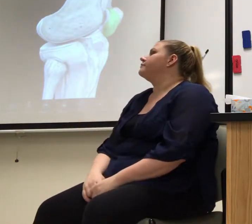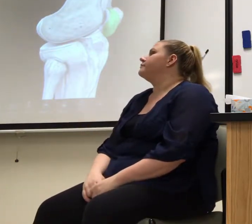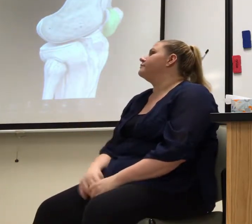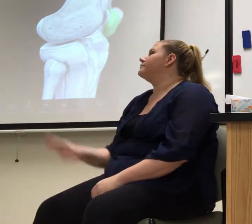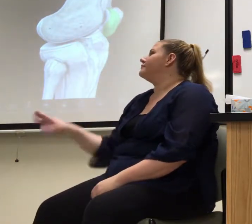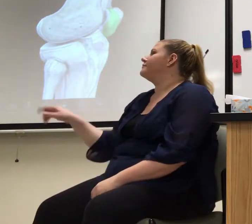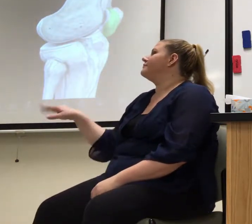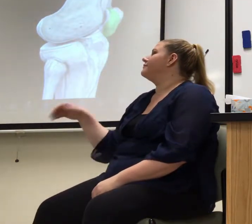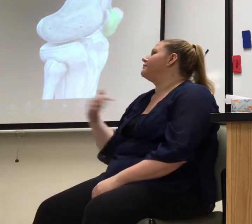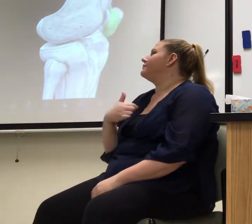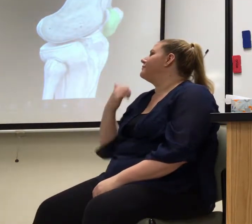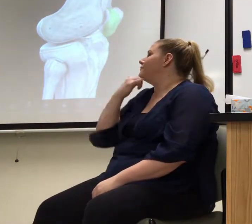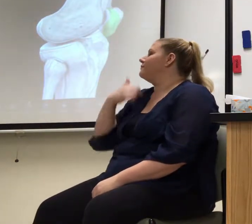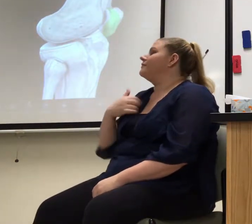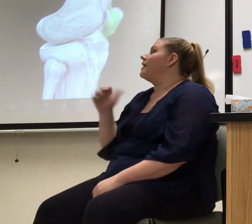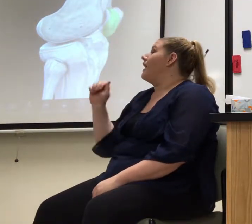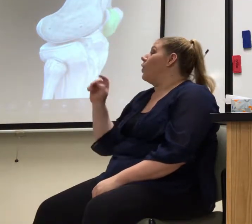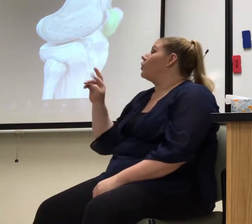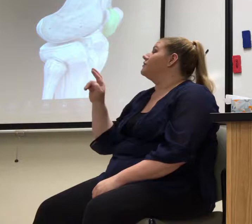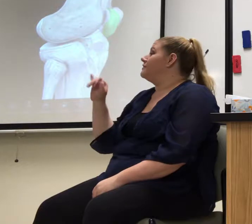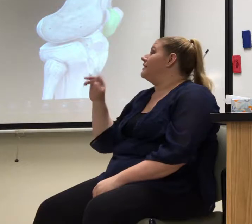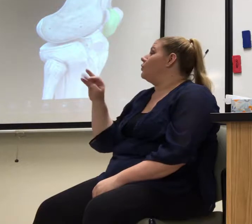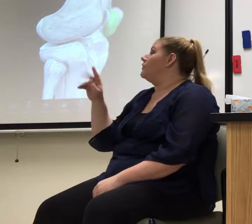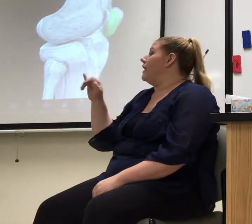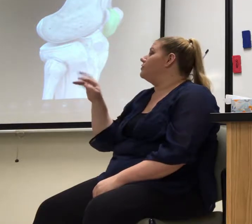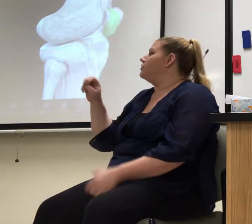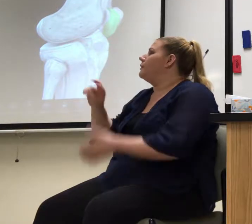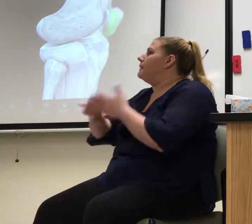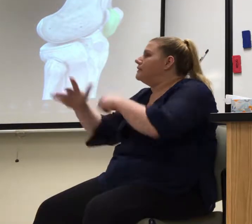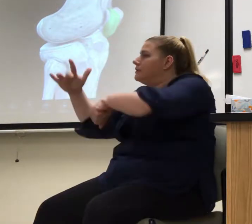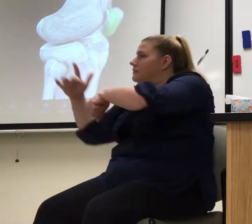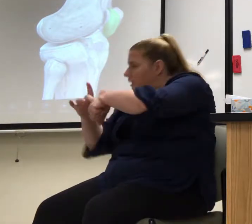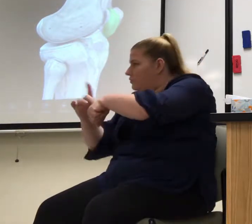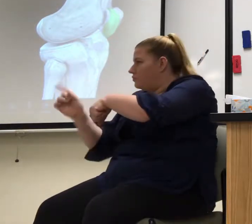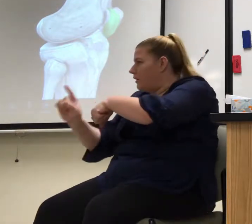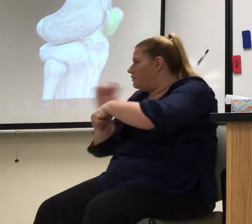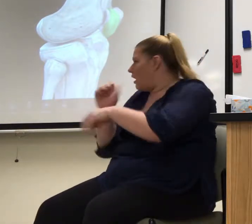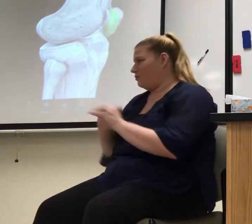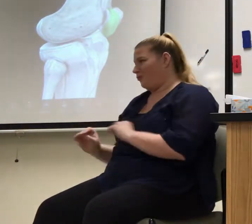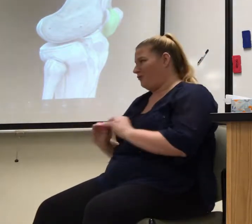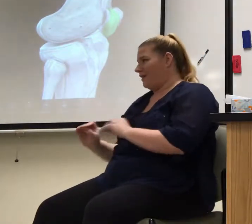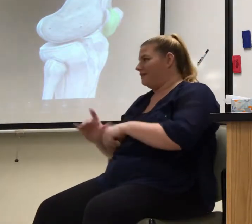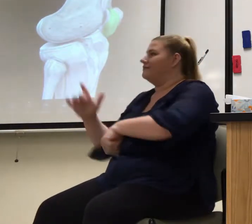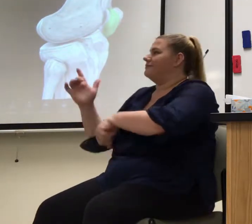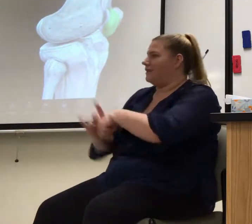Let's remember, patellar surface, that's distal femur.